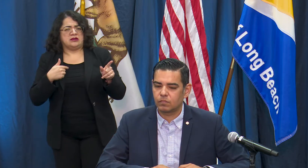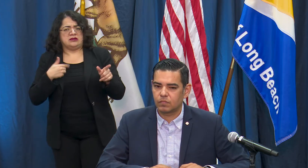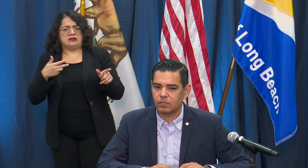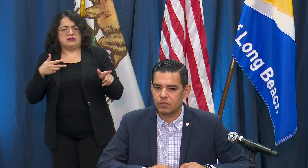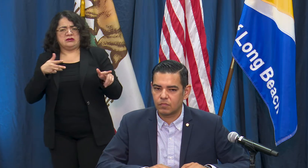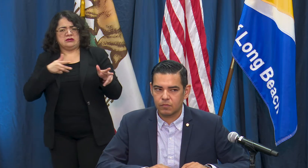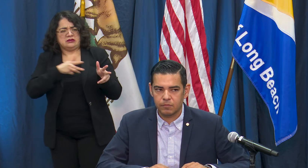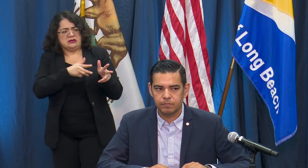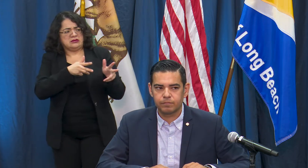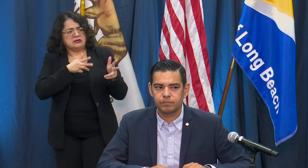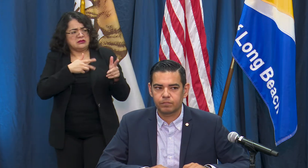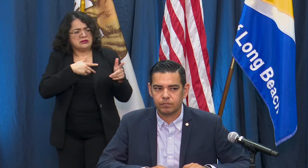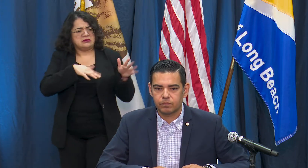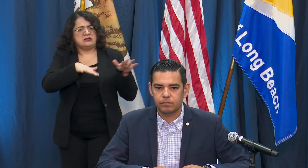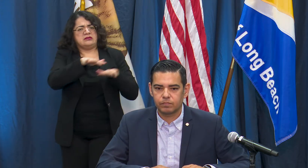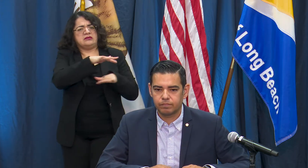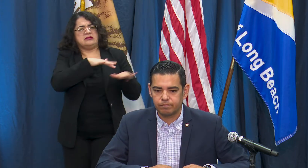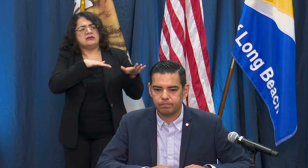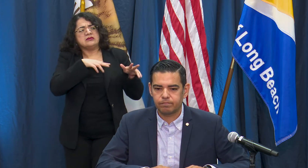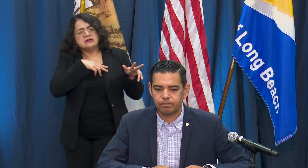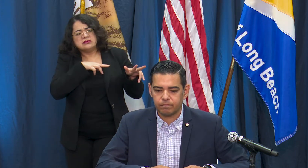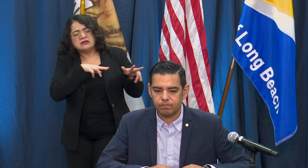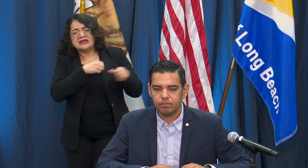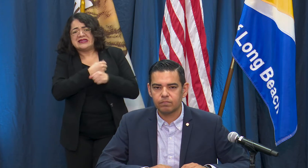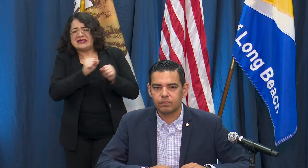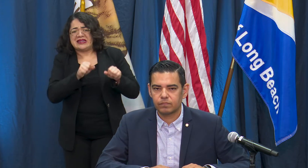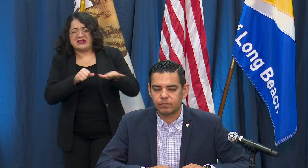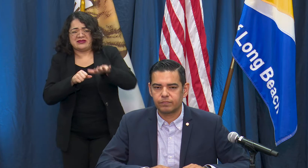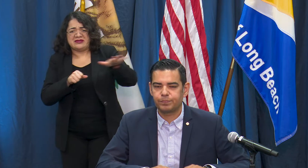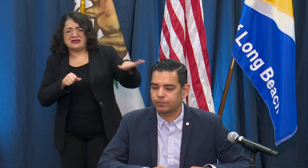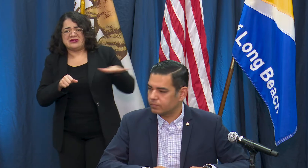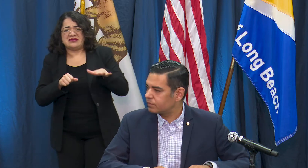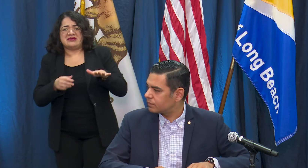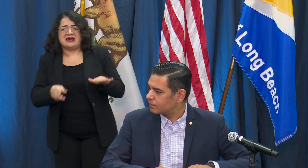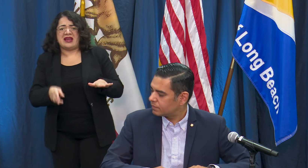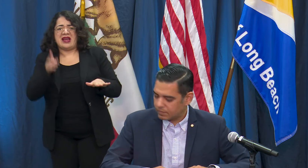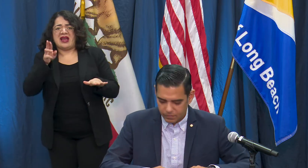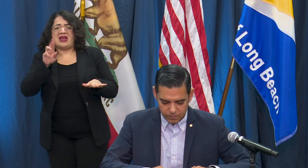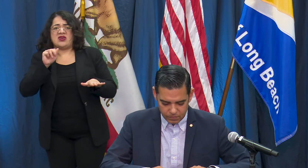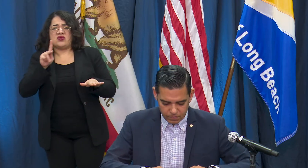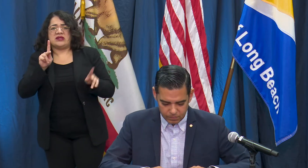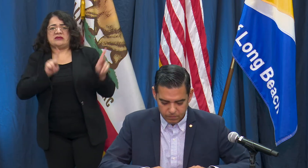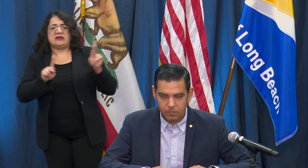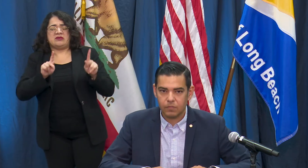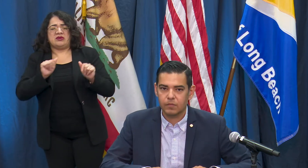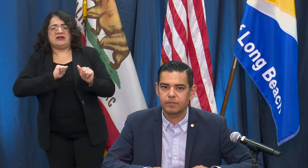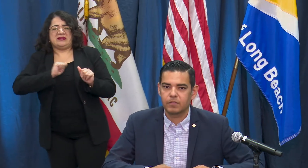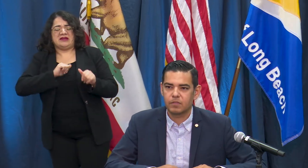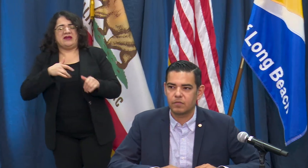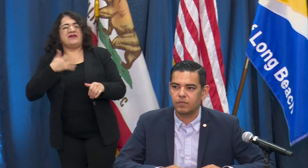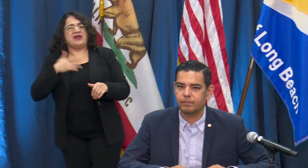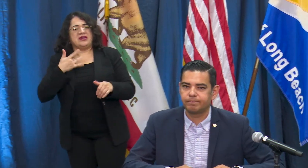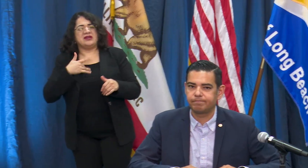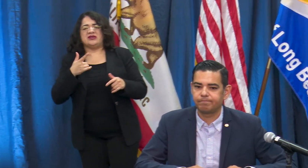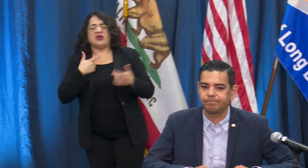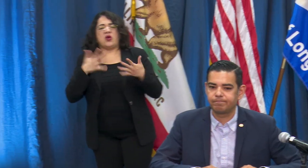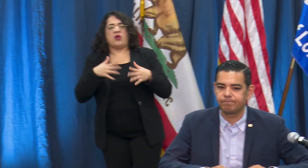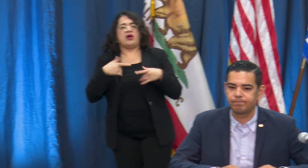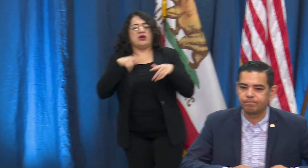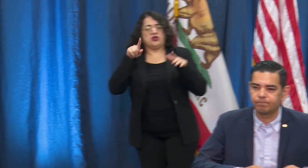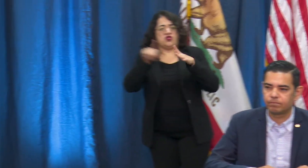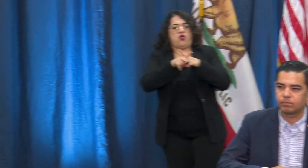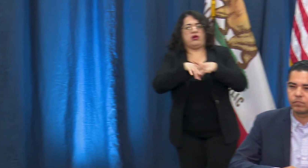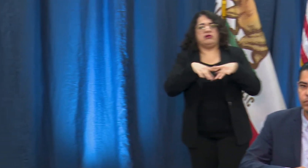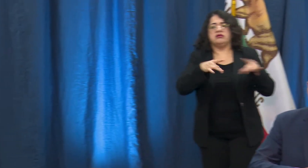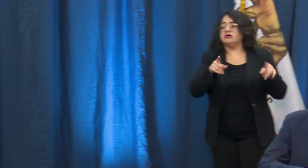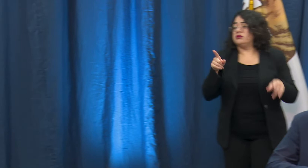droplets hang in the air for a bit. How safe is it in the testing area for very high-risk people? Dr. Davis, if you could elaborate on that, that'd be great. So when